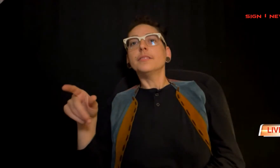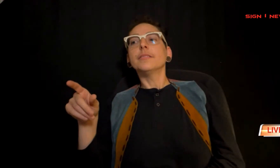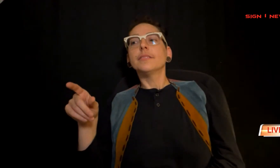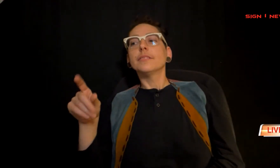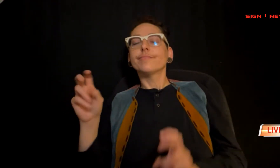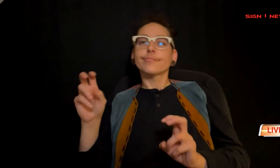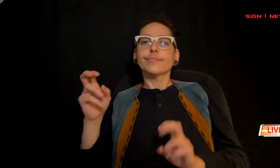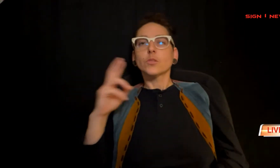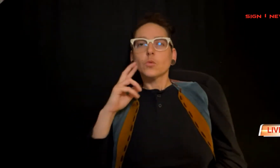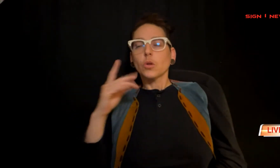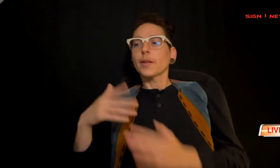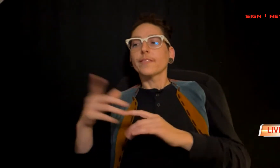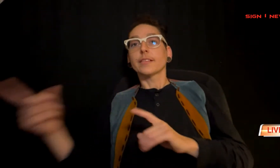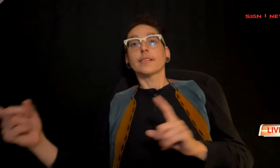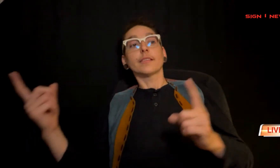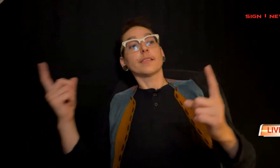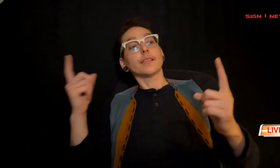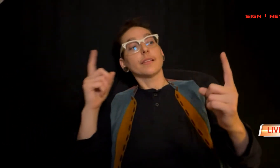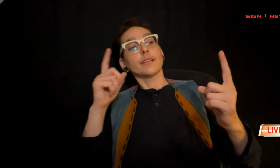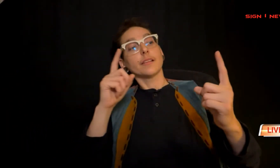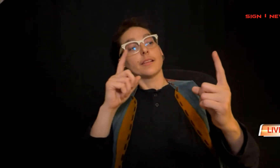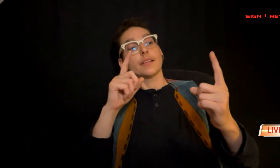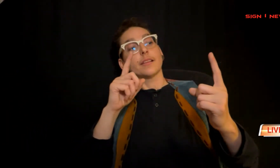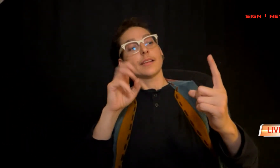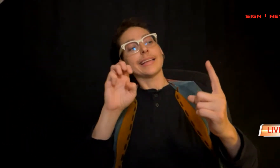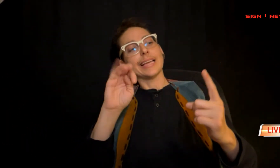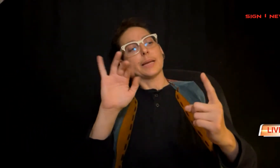and then Amelia Rose.